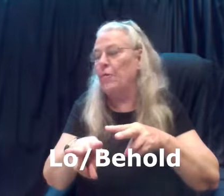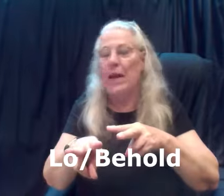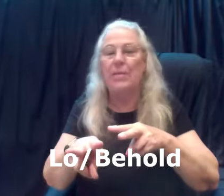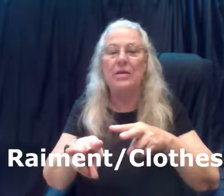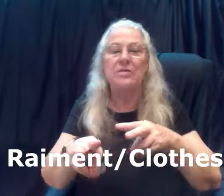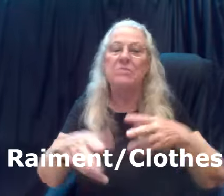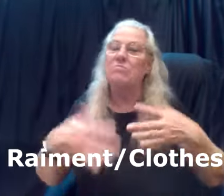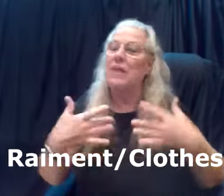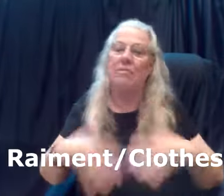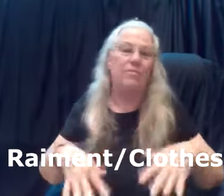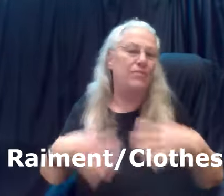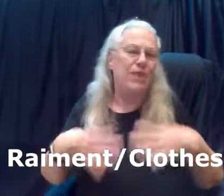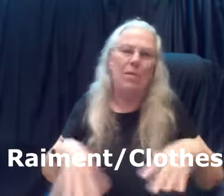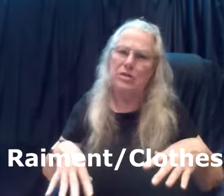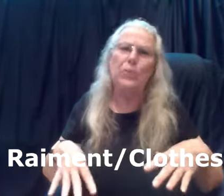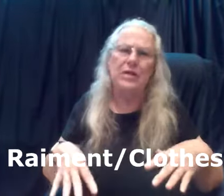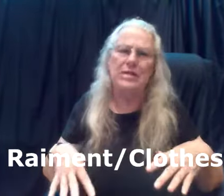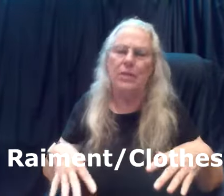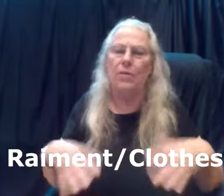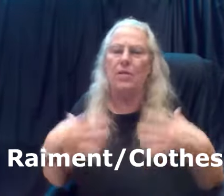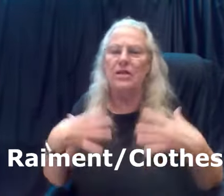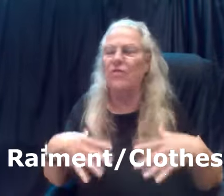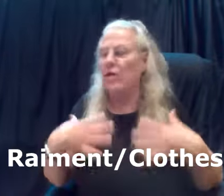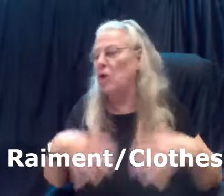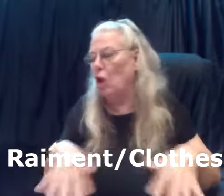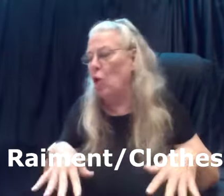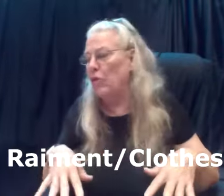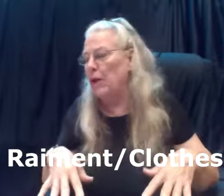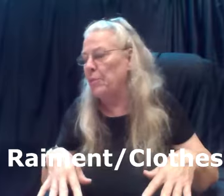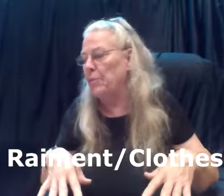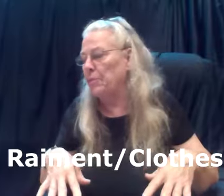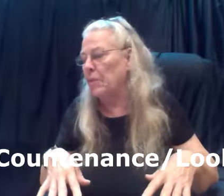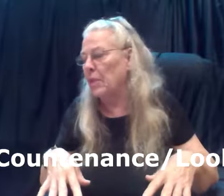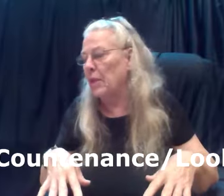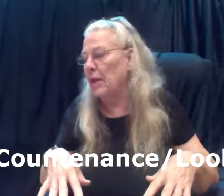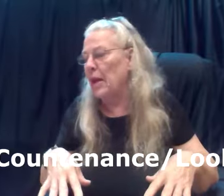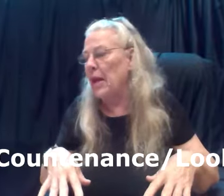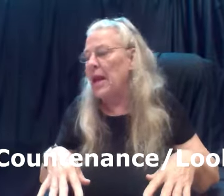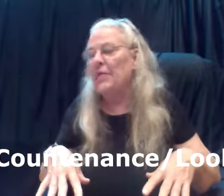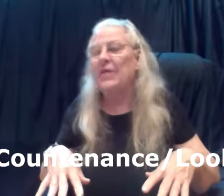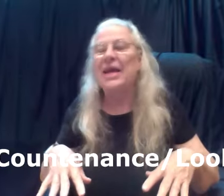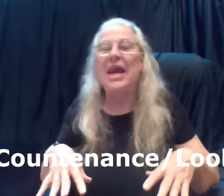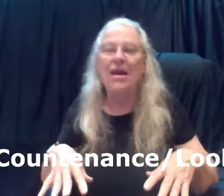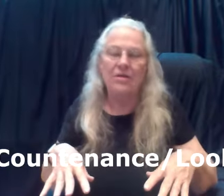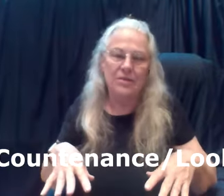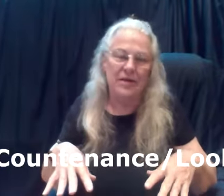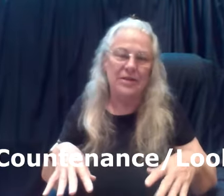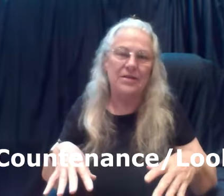Raiment, and that one's pretty simple as far as clothing. The